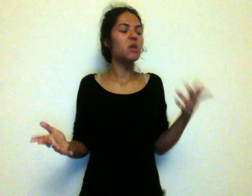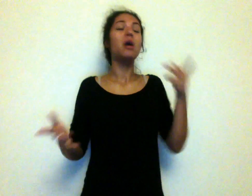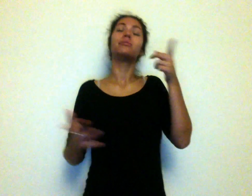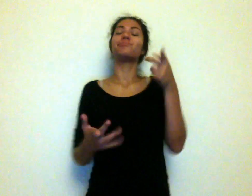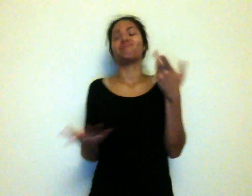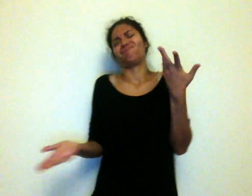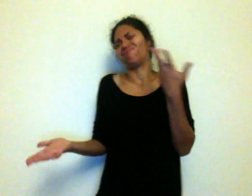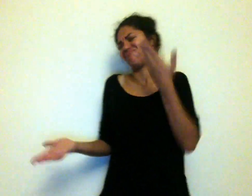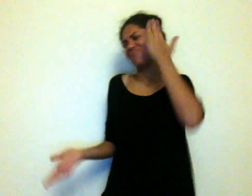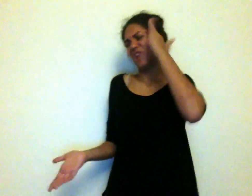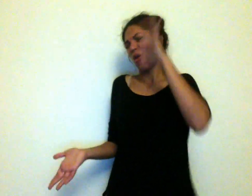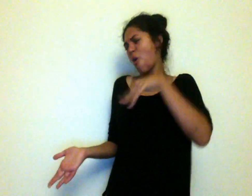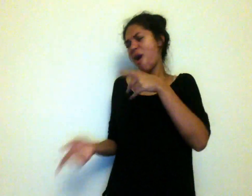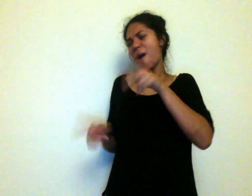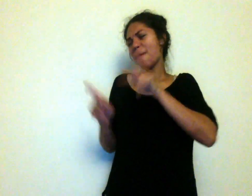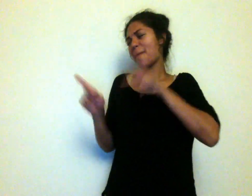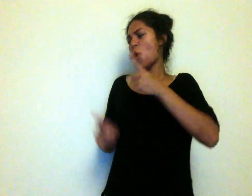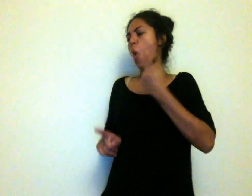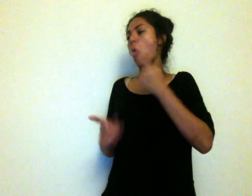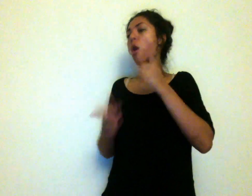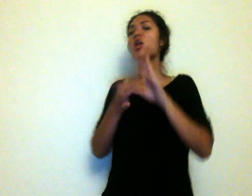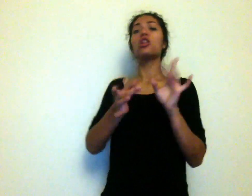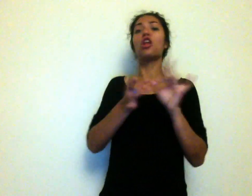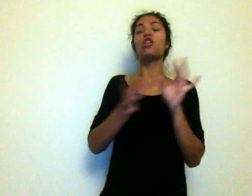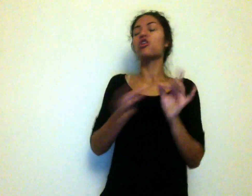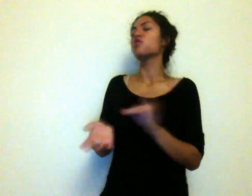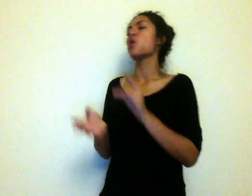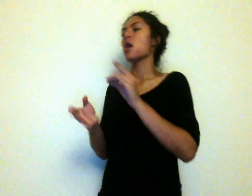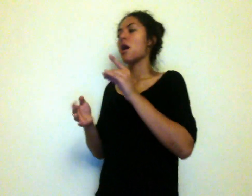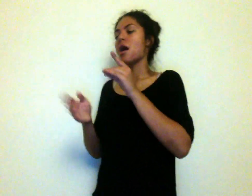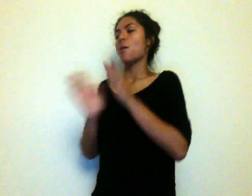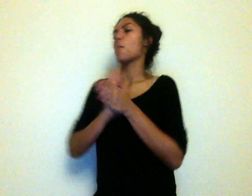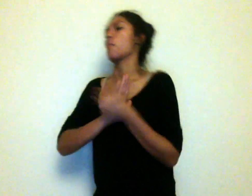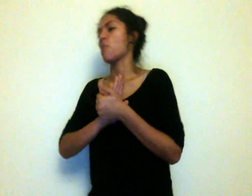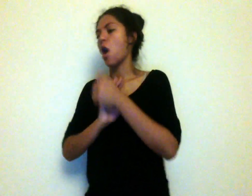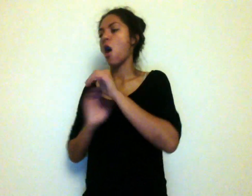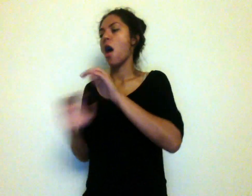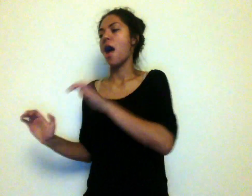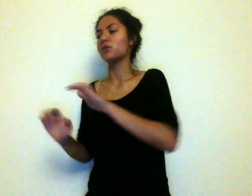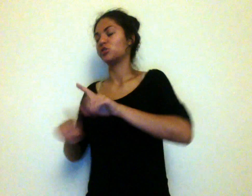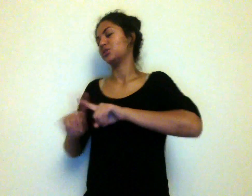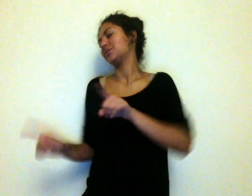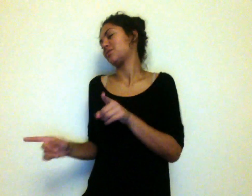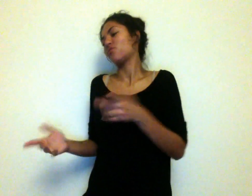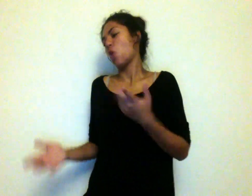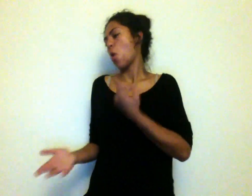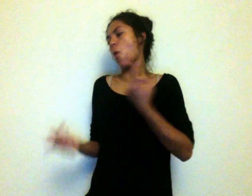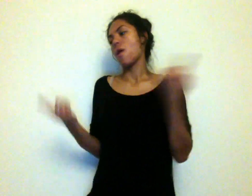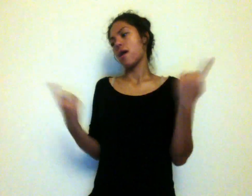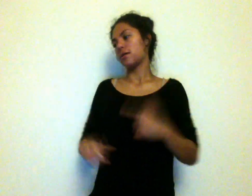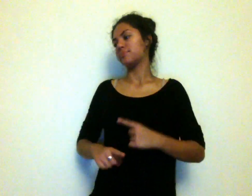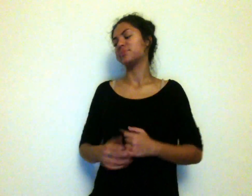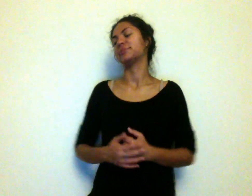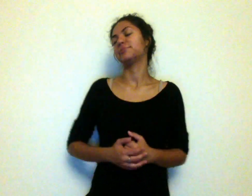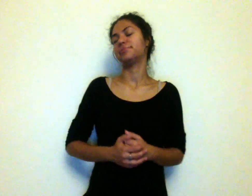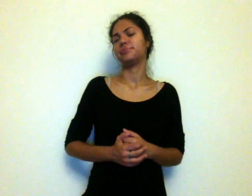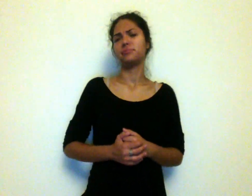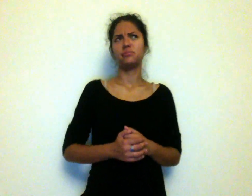something dogmatically and accommodating it under the table in some other way. So all life is